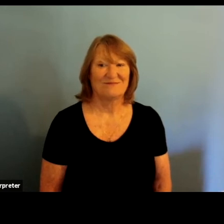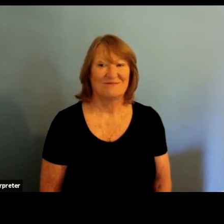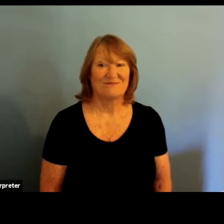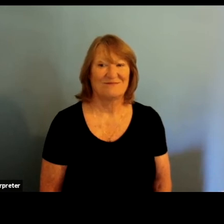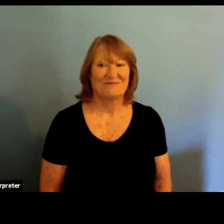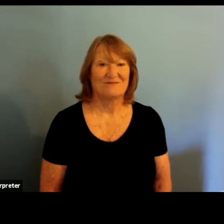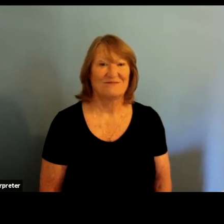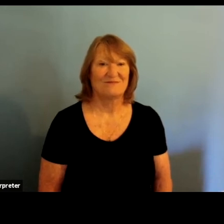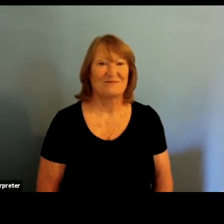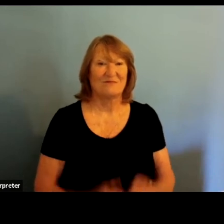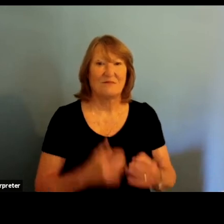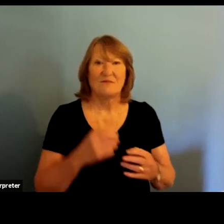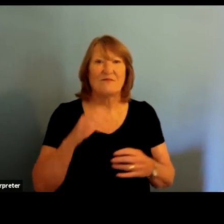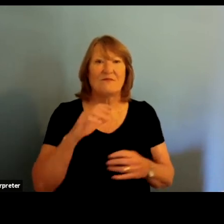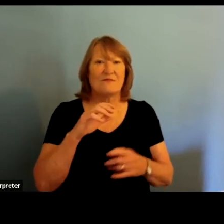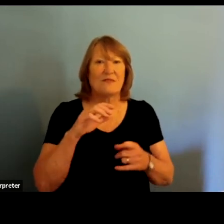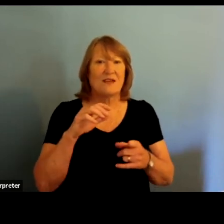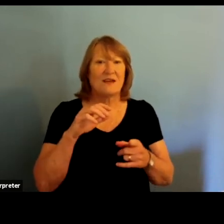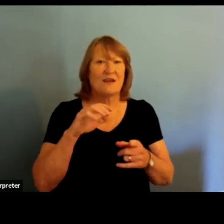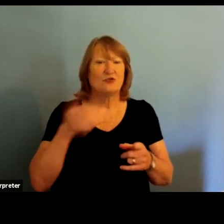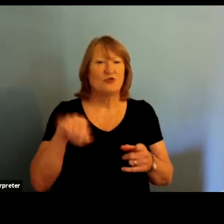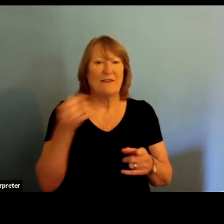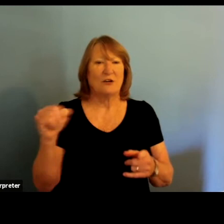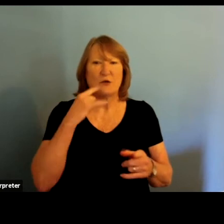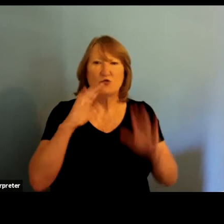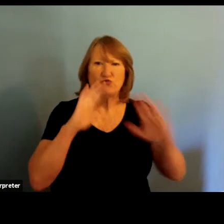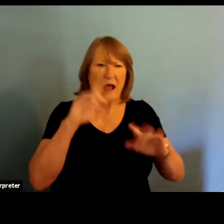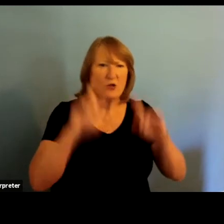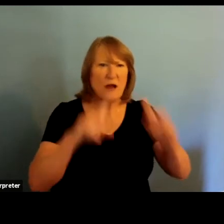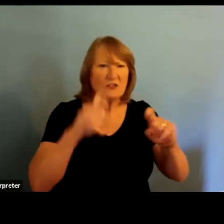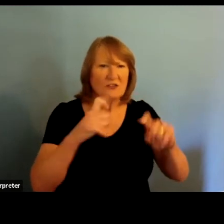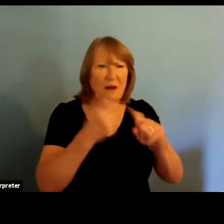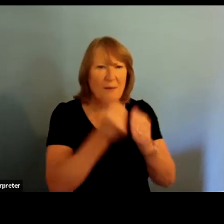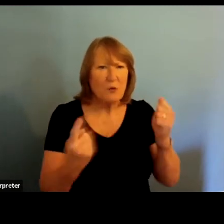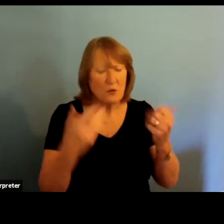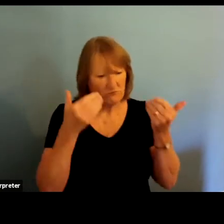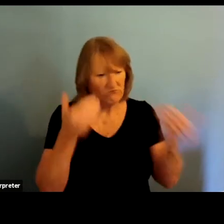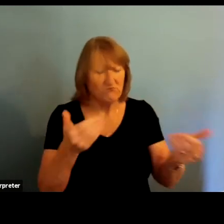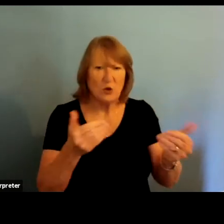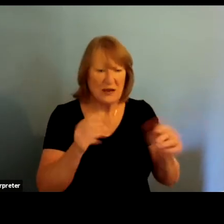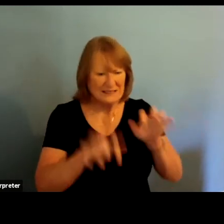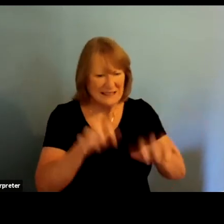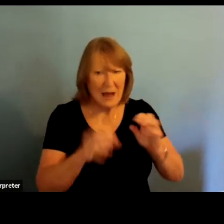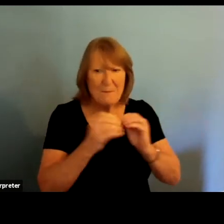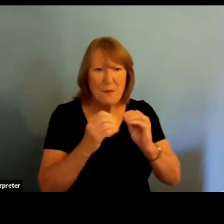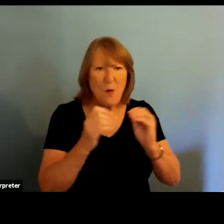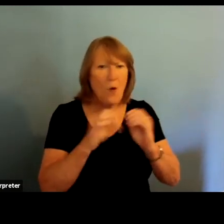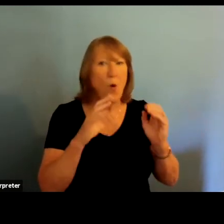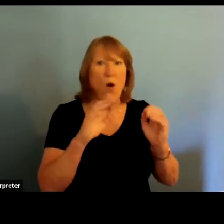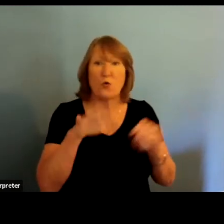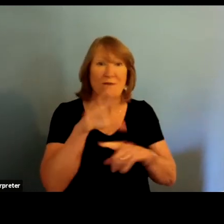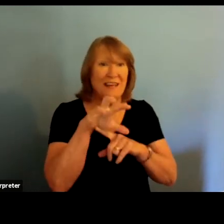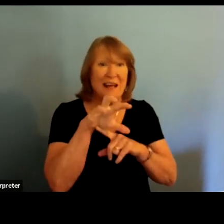These were some great questions from everyone. Please go ahead and put them in the chat, or you can open up the video.